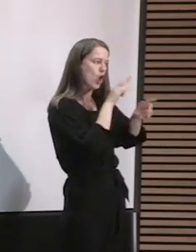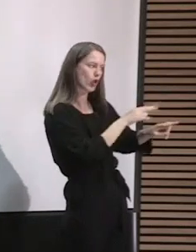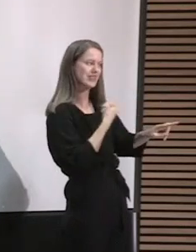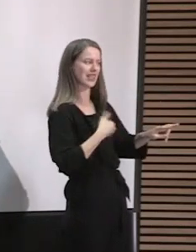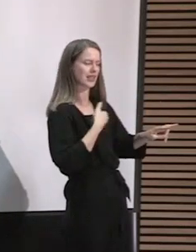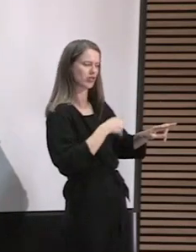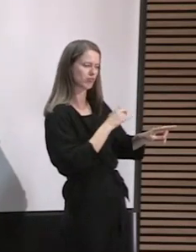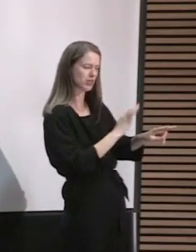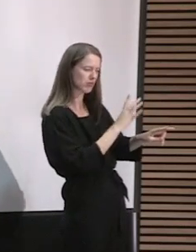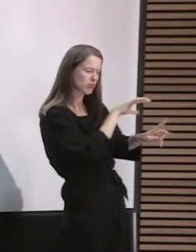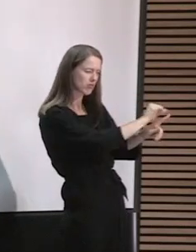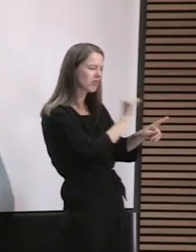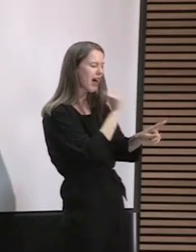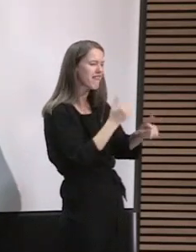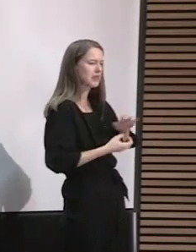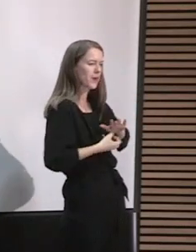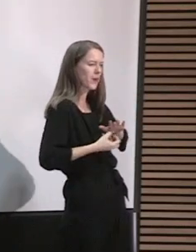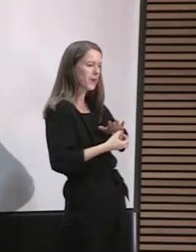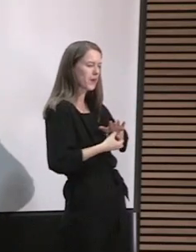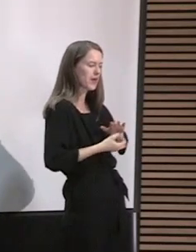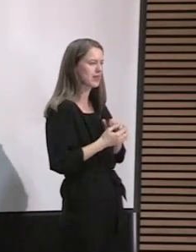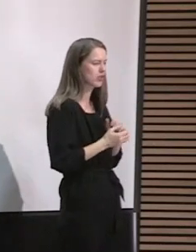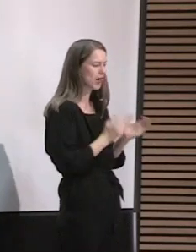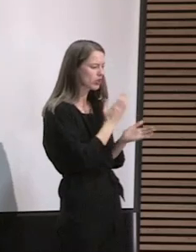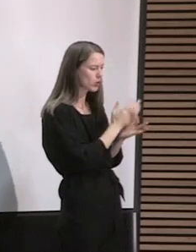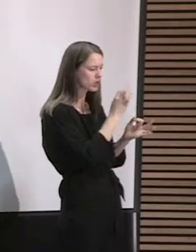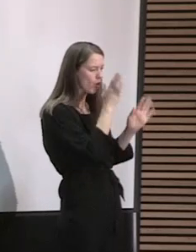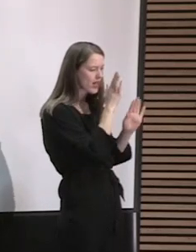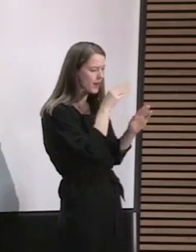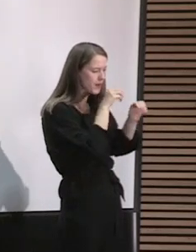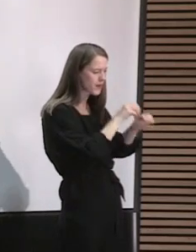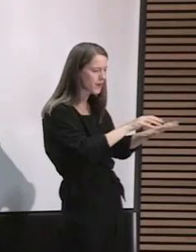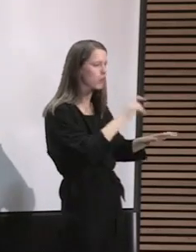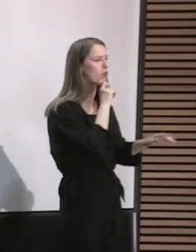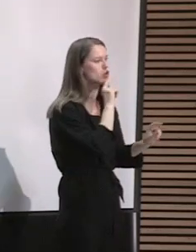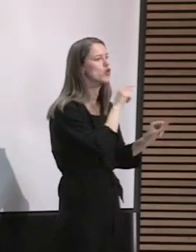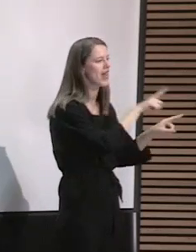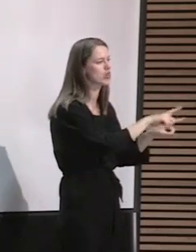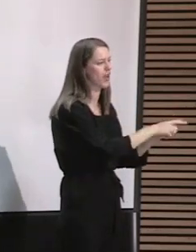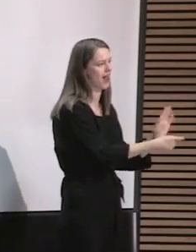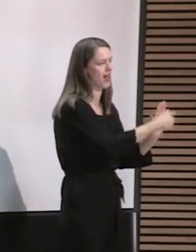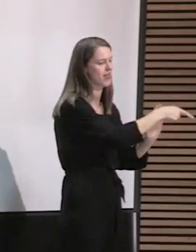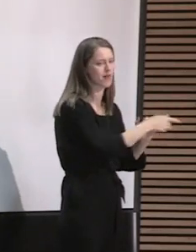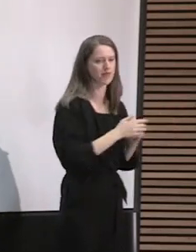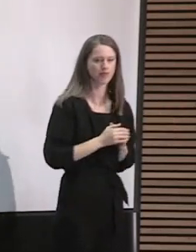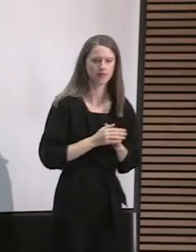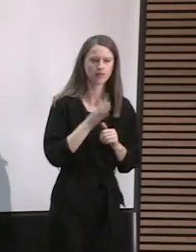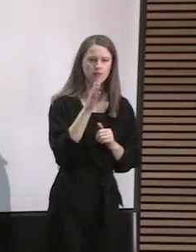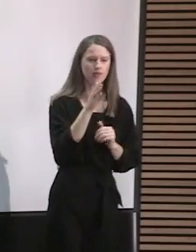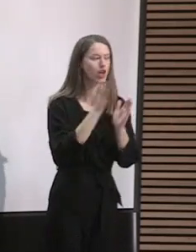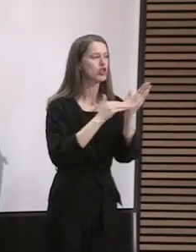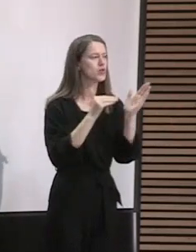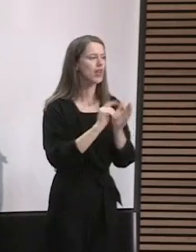levels, just as part of surveillance to check there is no asymptomatic infection out there. New Zealand First has now